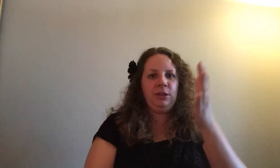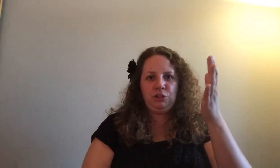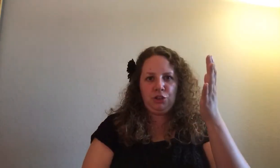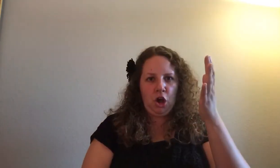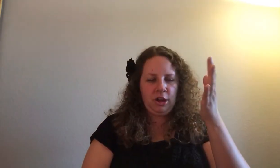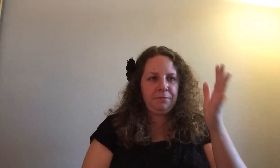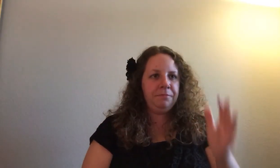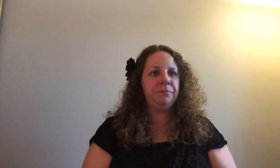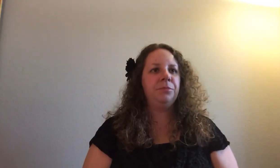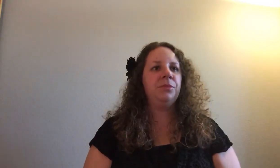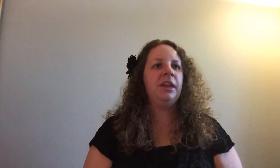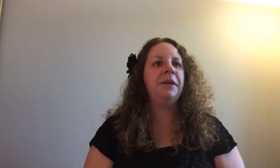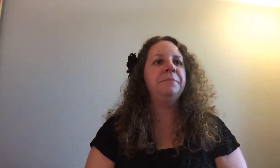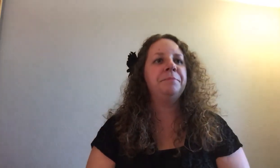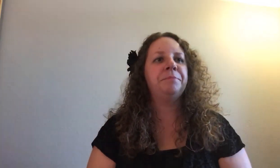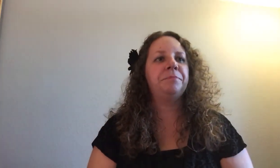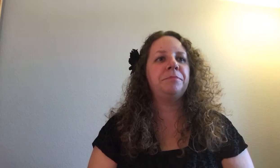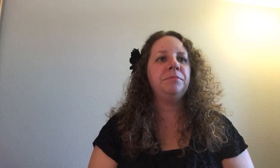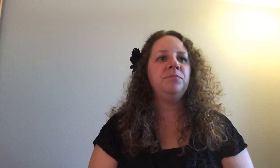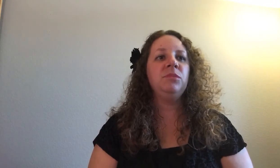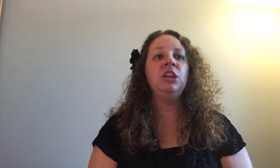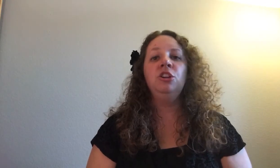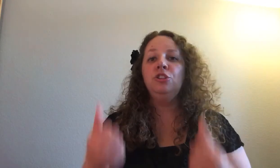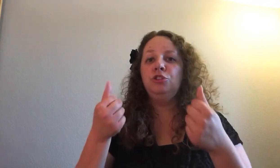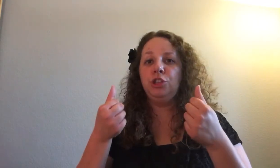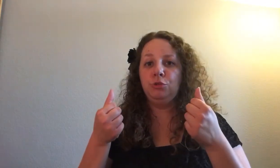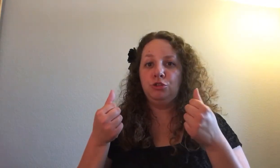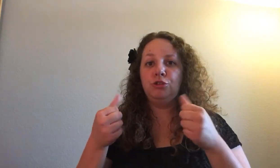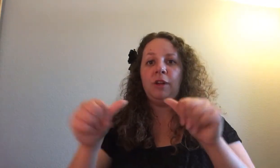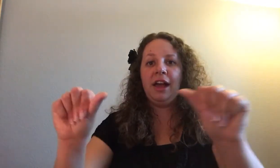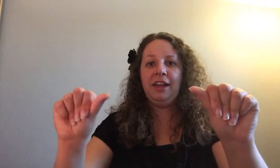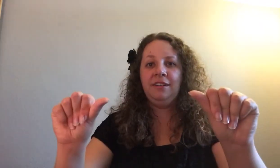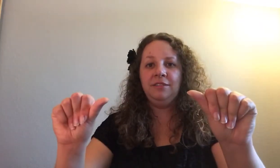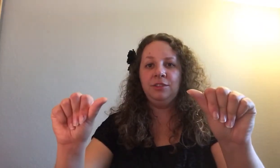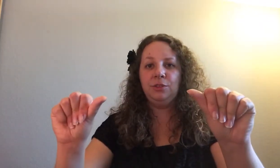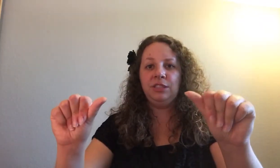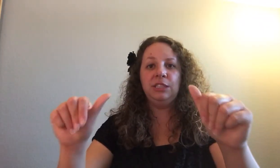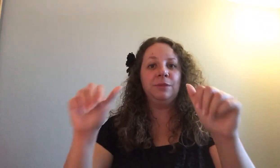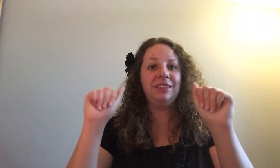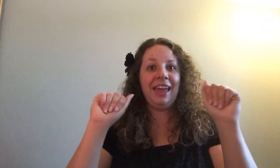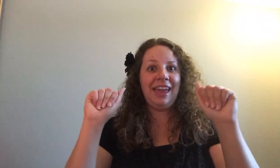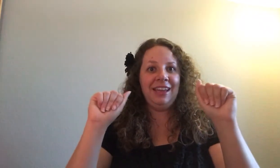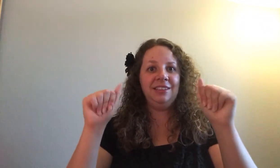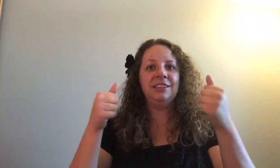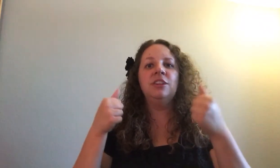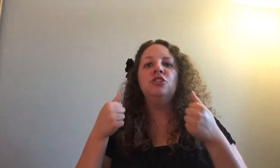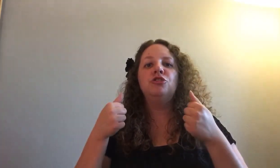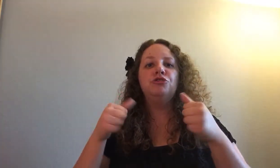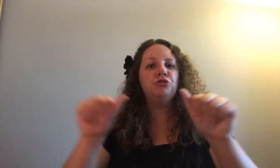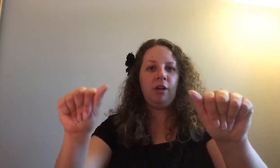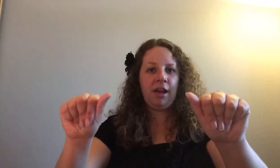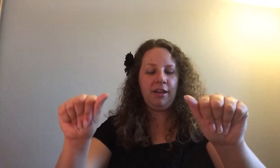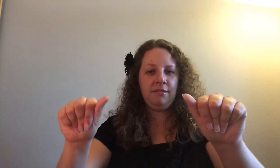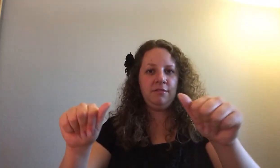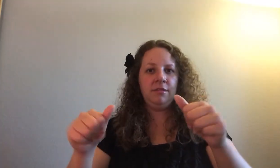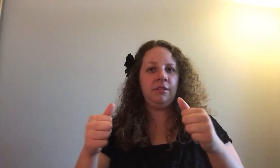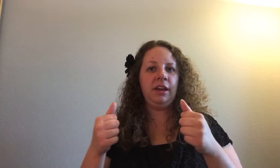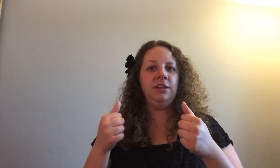It's gone. Okay. To try. So this is with A's. Try. Okay, so